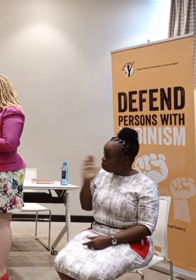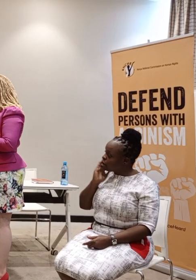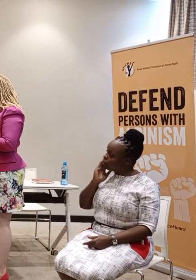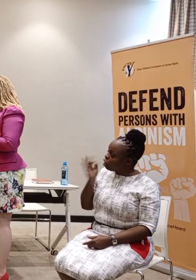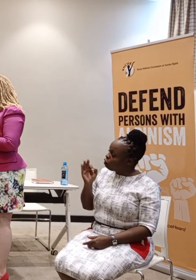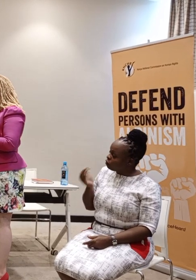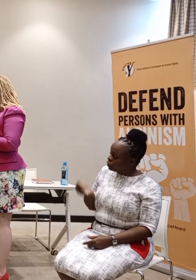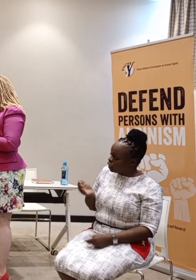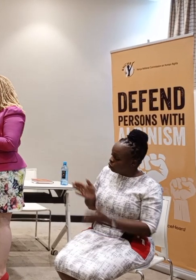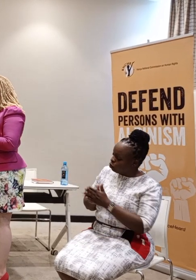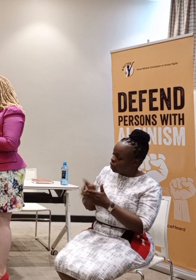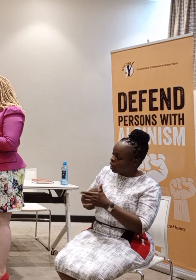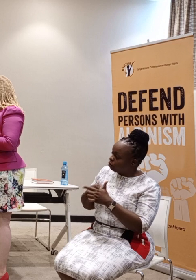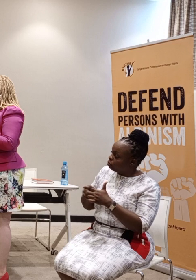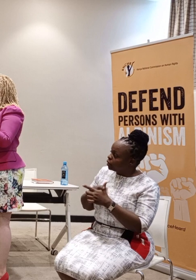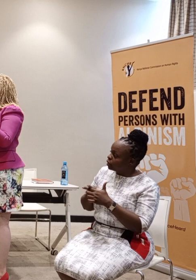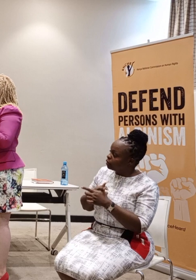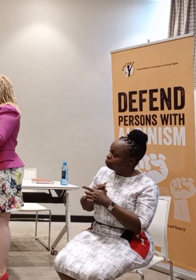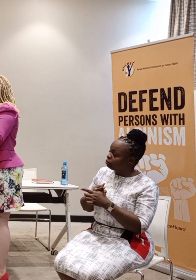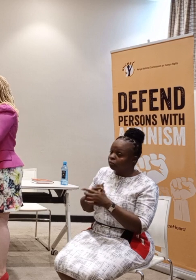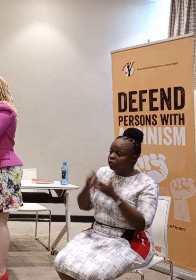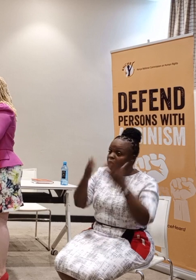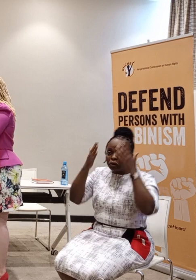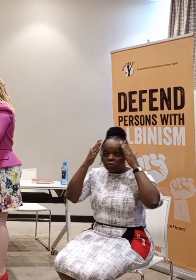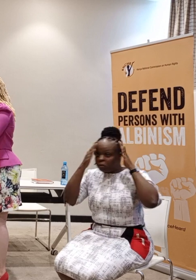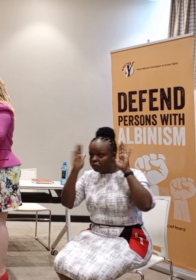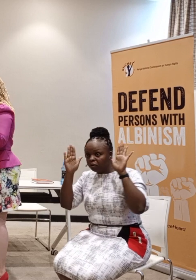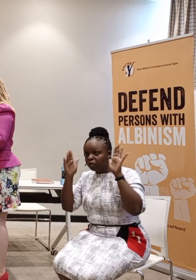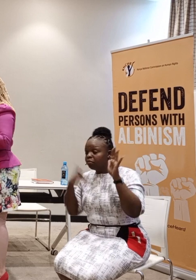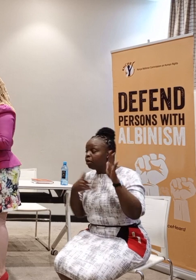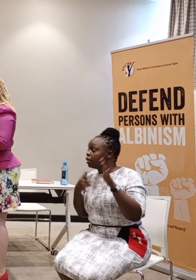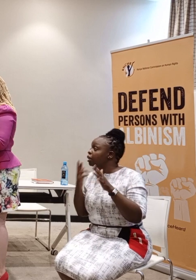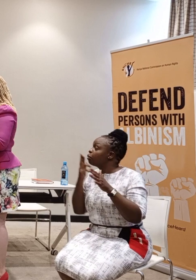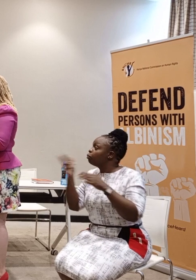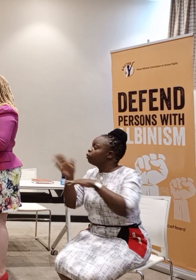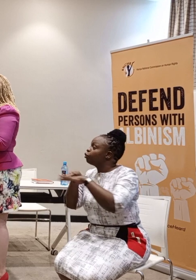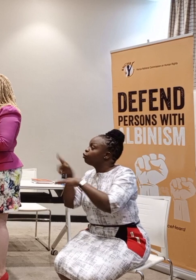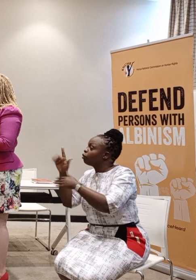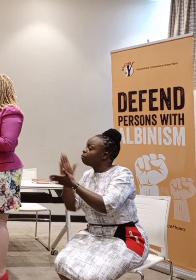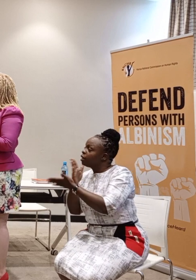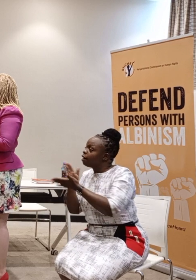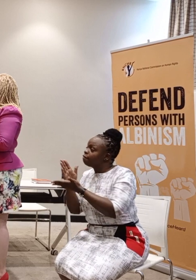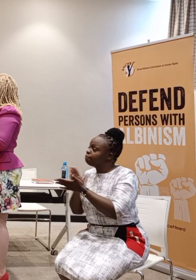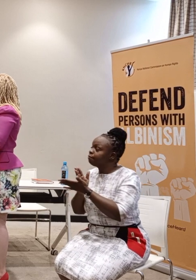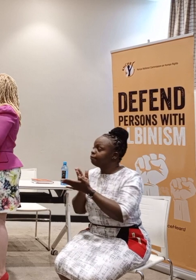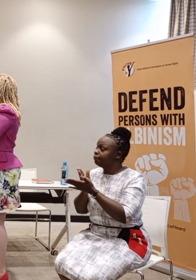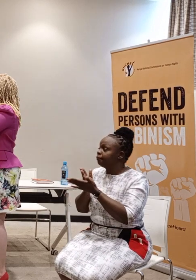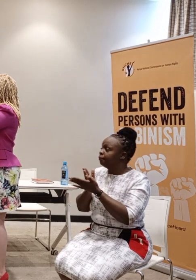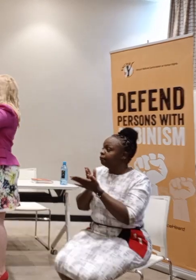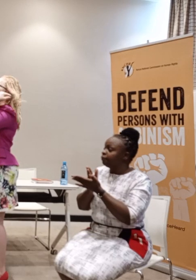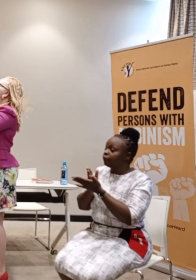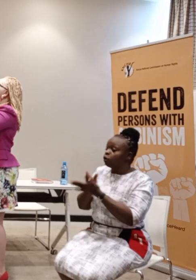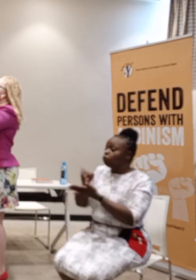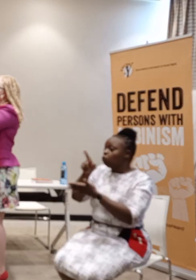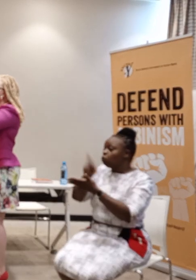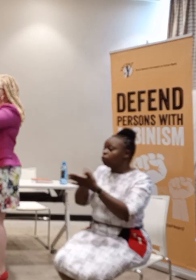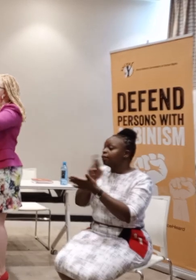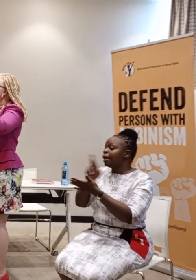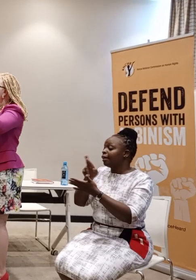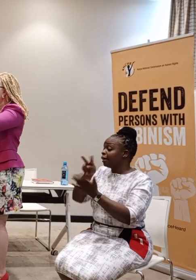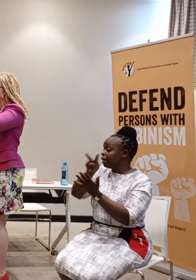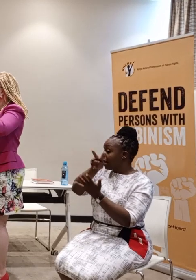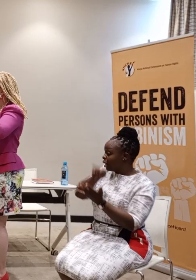albinism. How are you? I'm reporting on your behalf. What are some of the attitudes